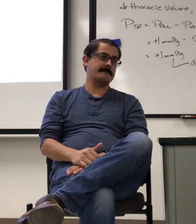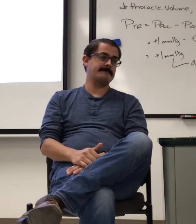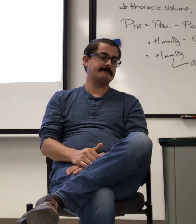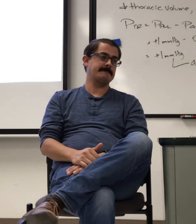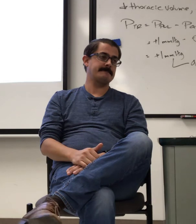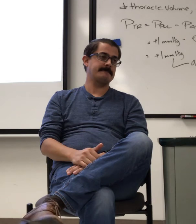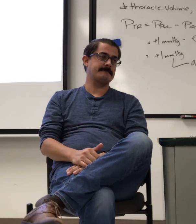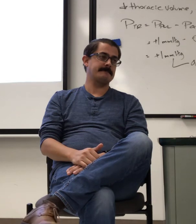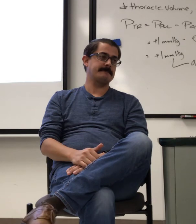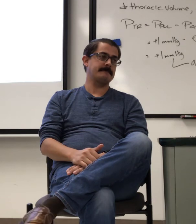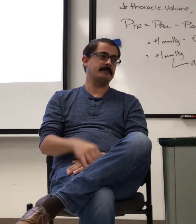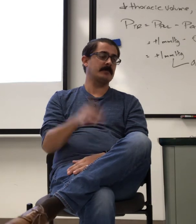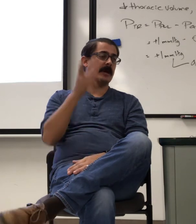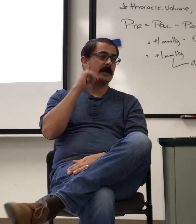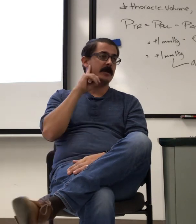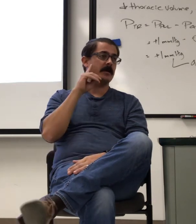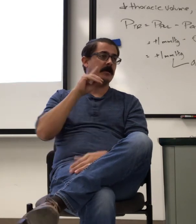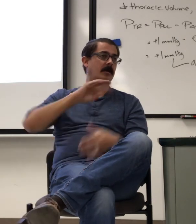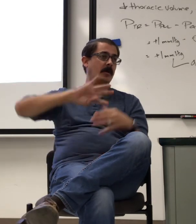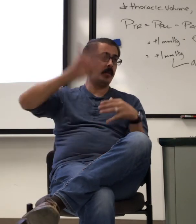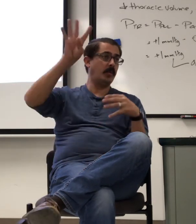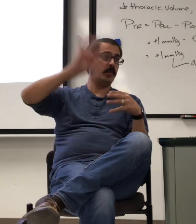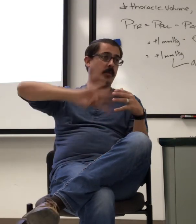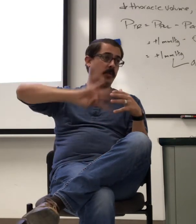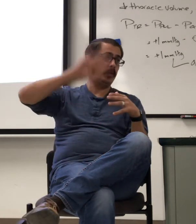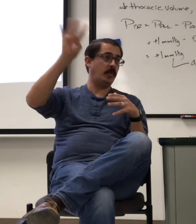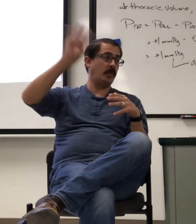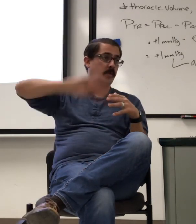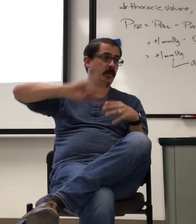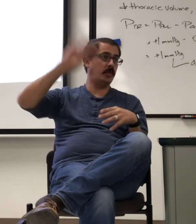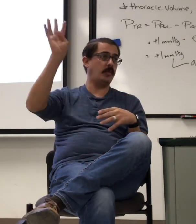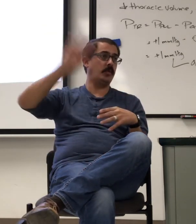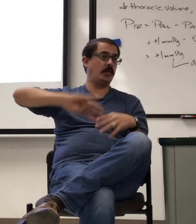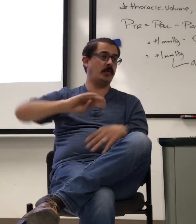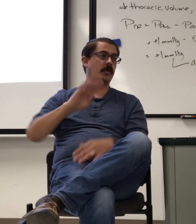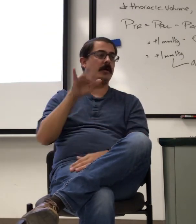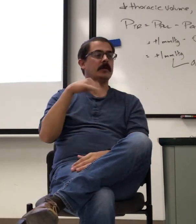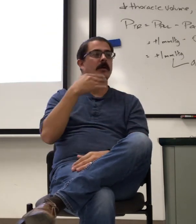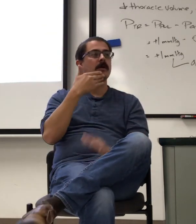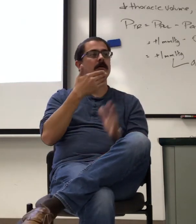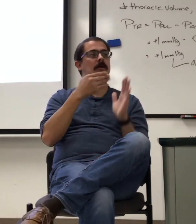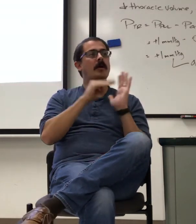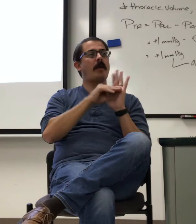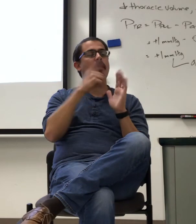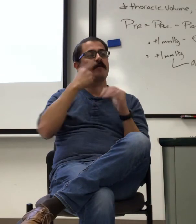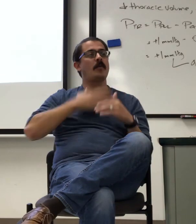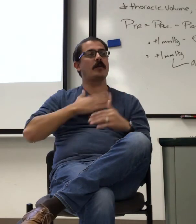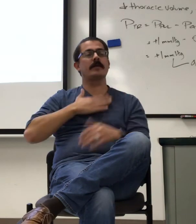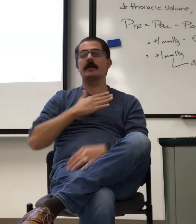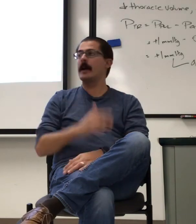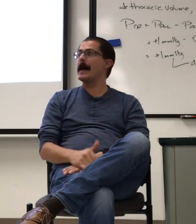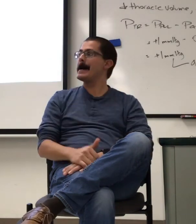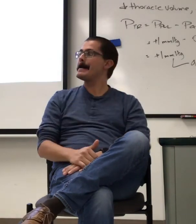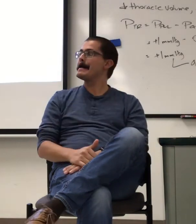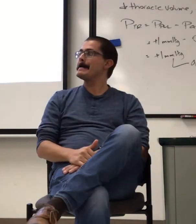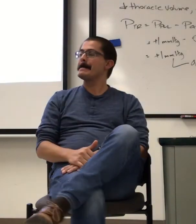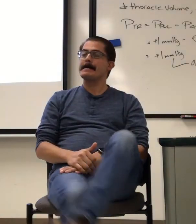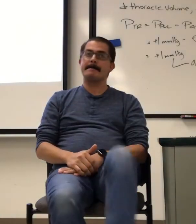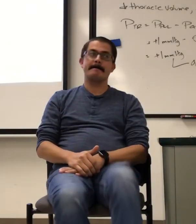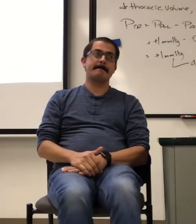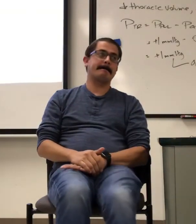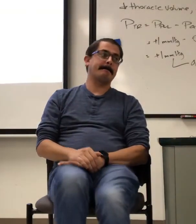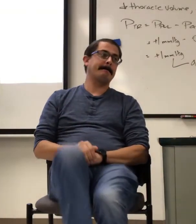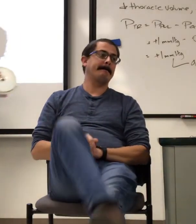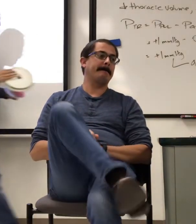You can even hear the air whooshing in and out. So that's why this is a good model for breathing. You can look at that if you